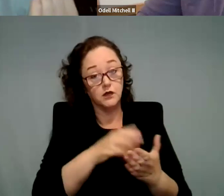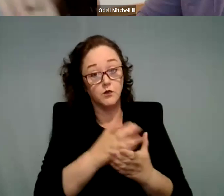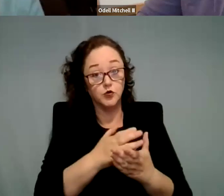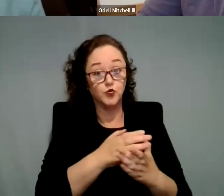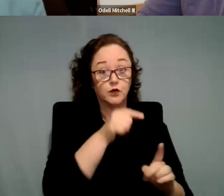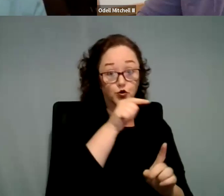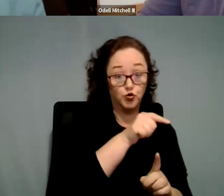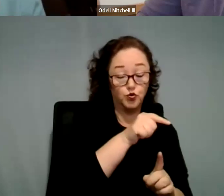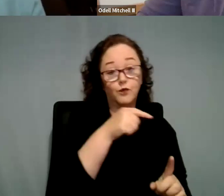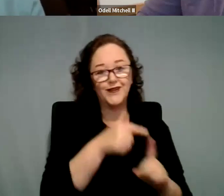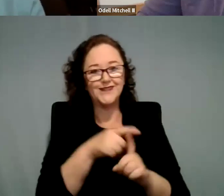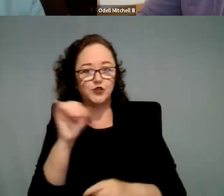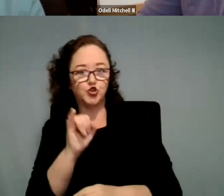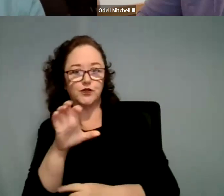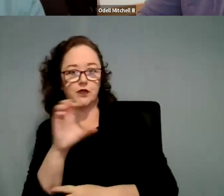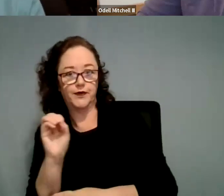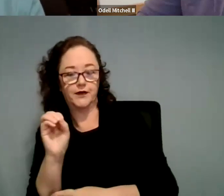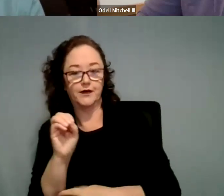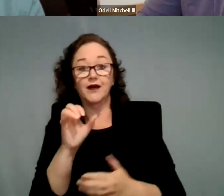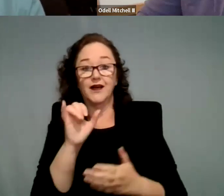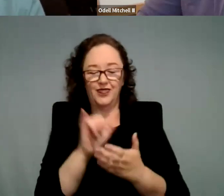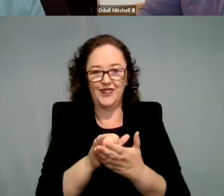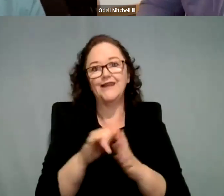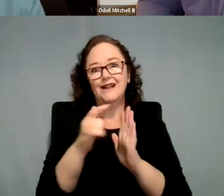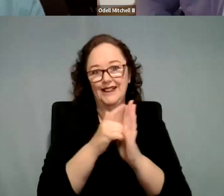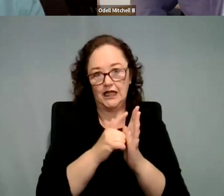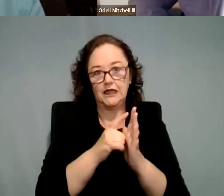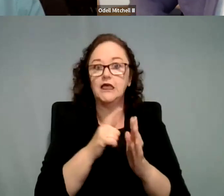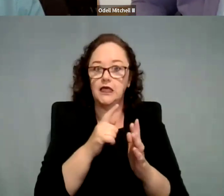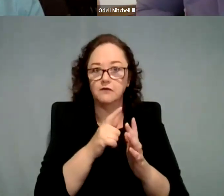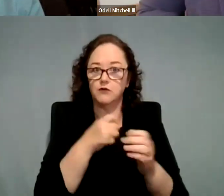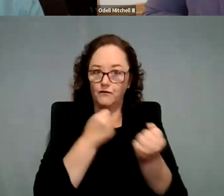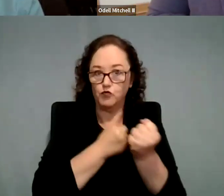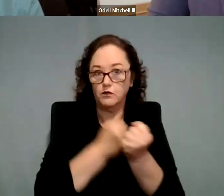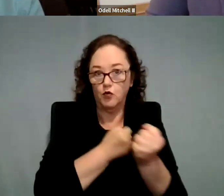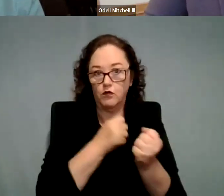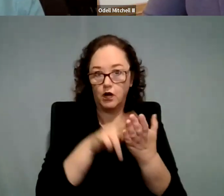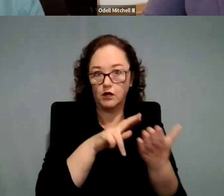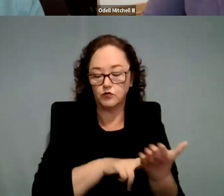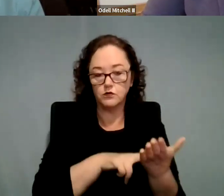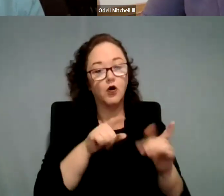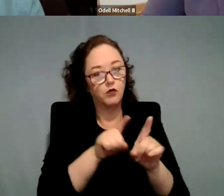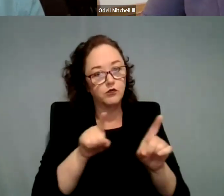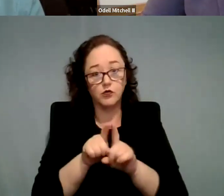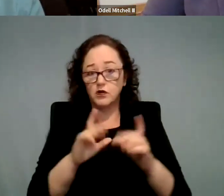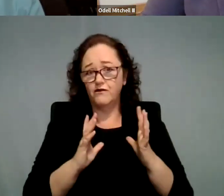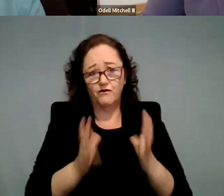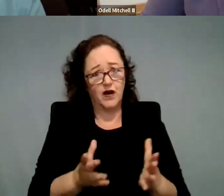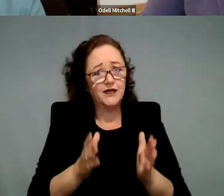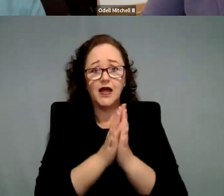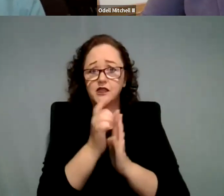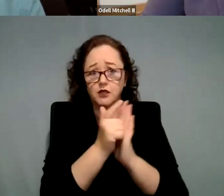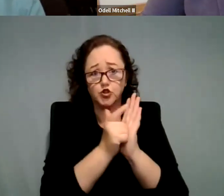the insurance company. It is a legally enforceable contract. So it's also fine to ask your attorney to look at